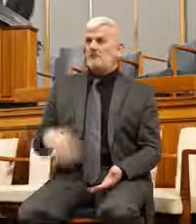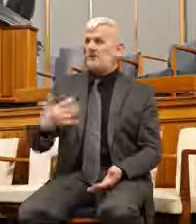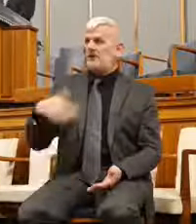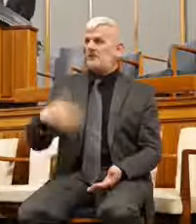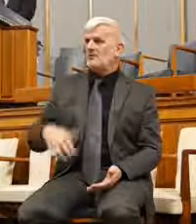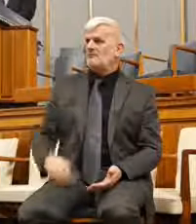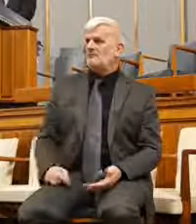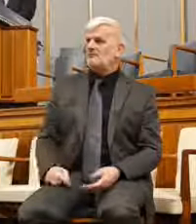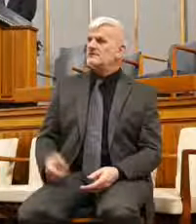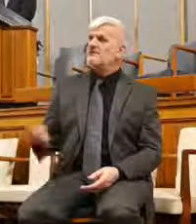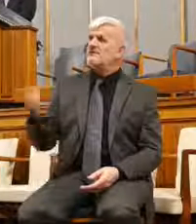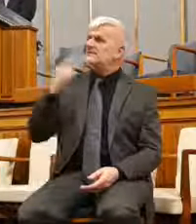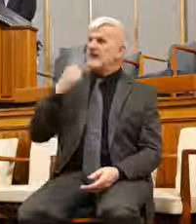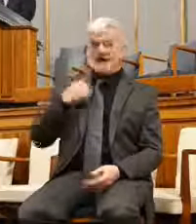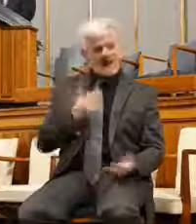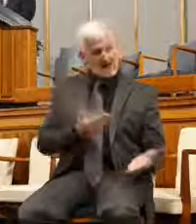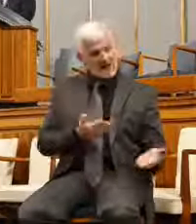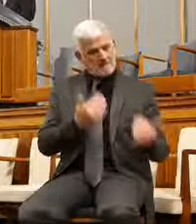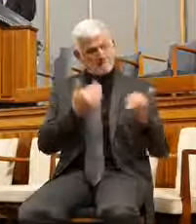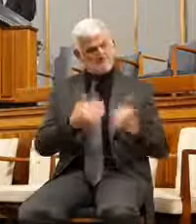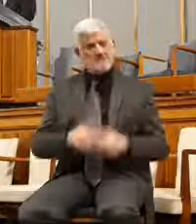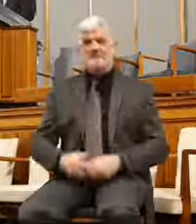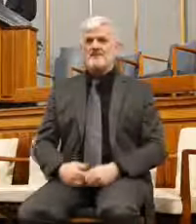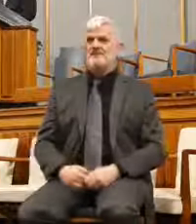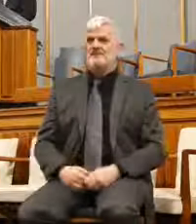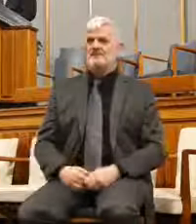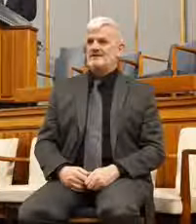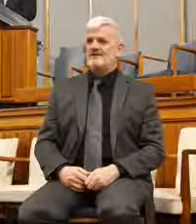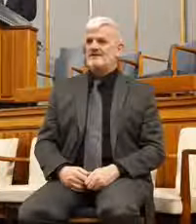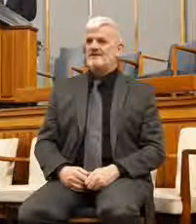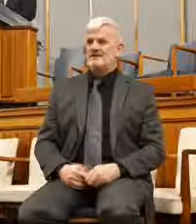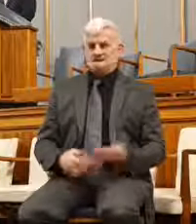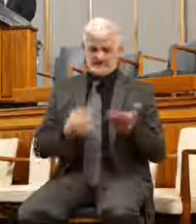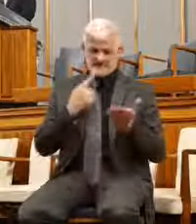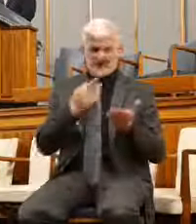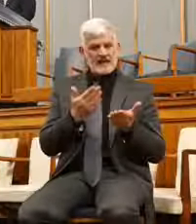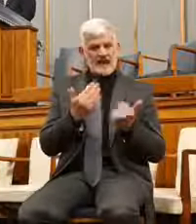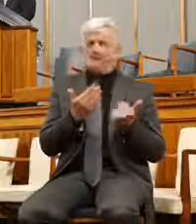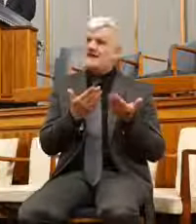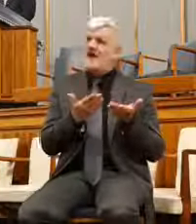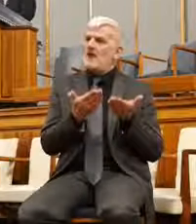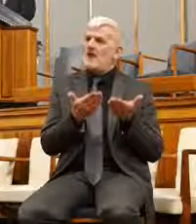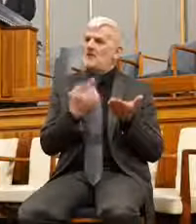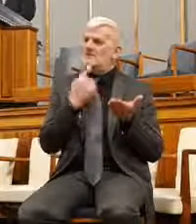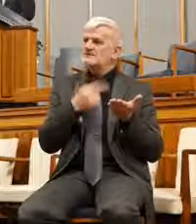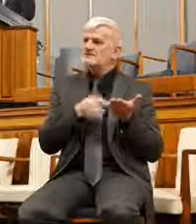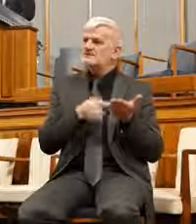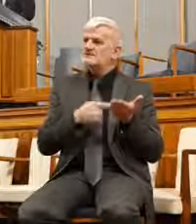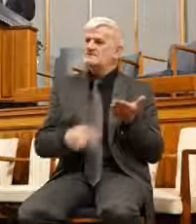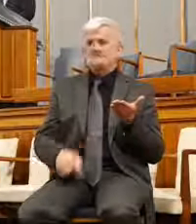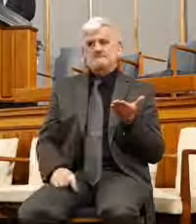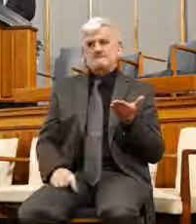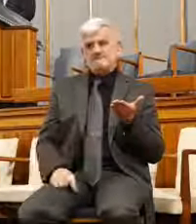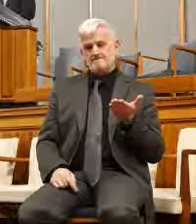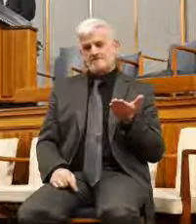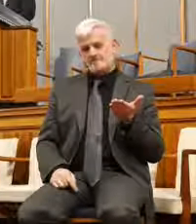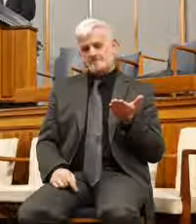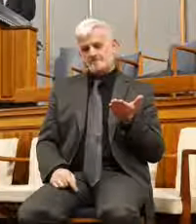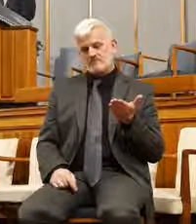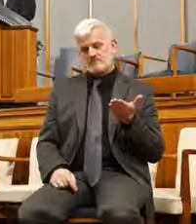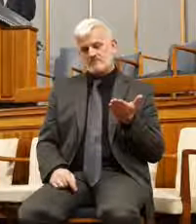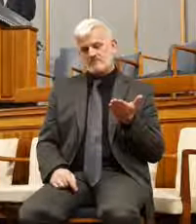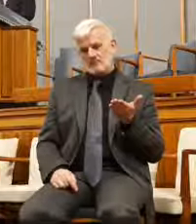now. You could insert a little word there, and it brings through the flavour of the